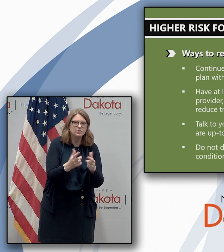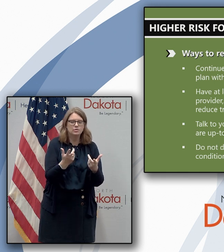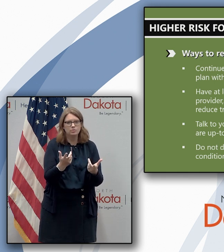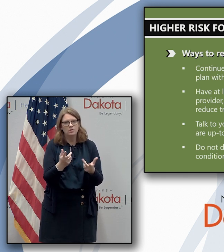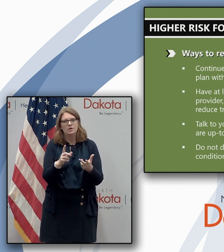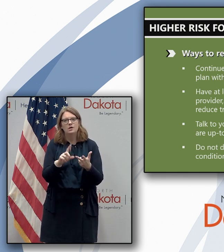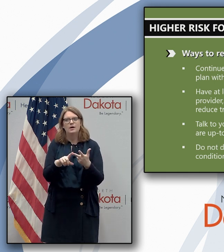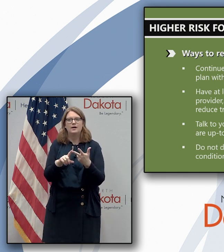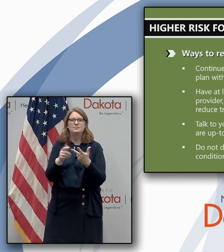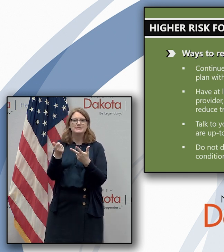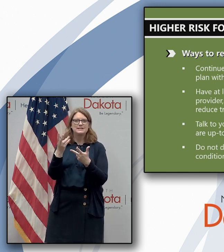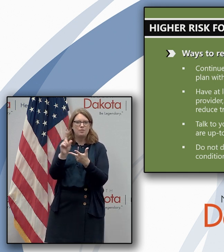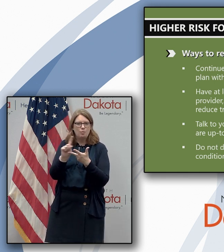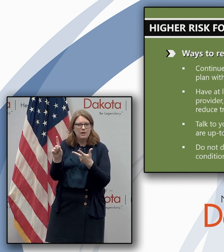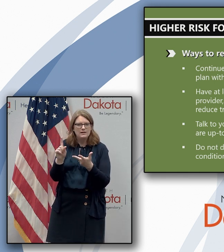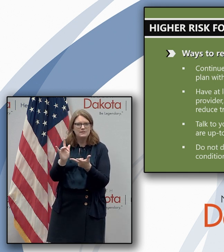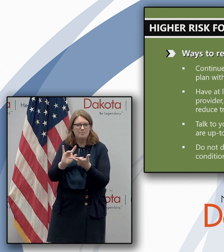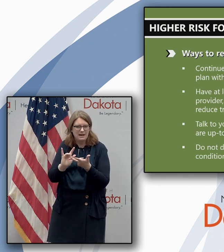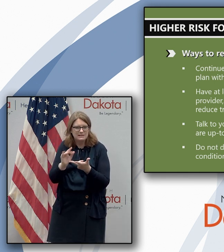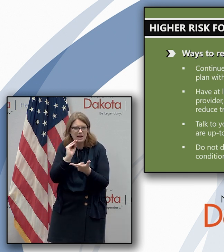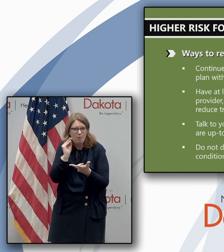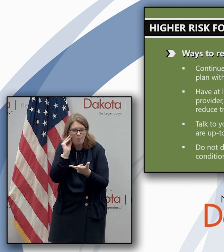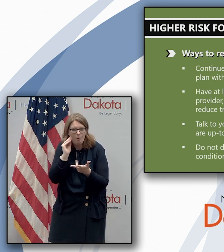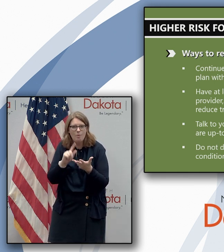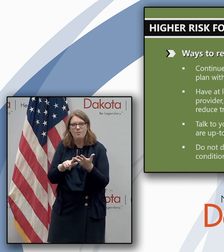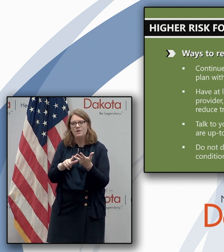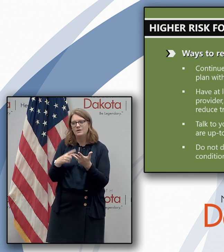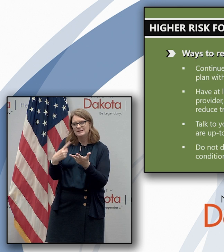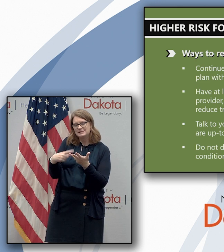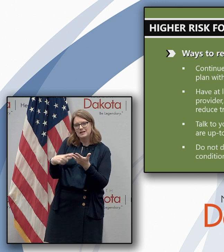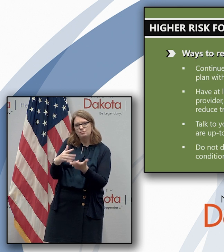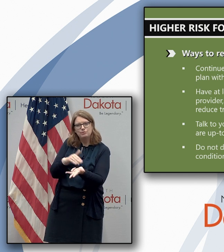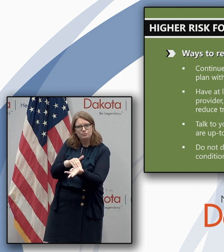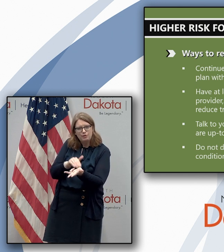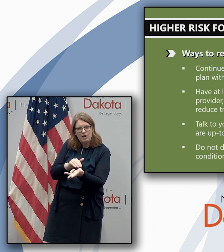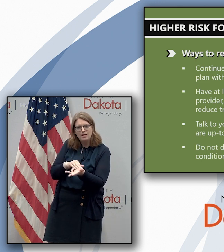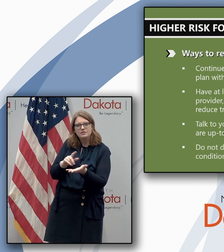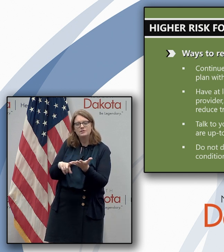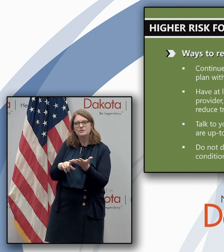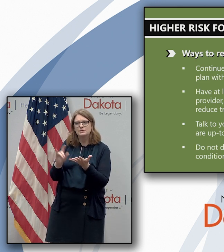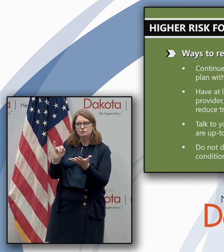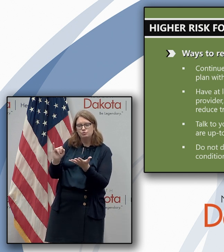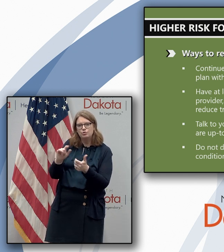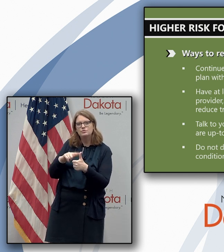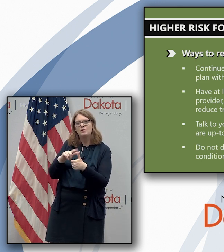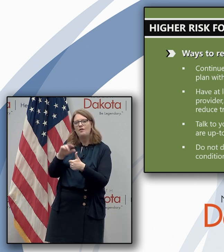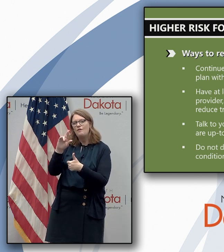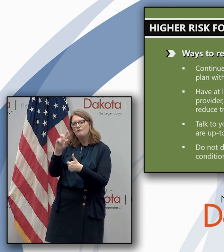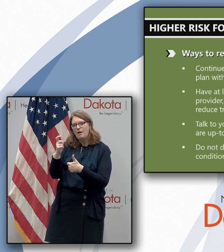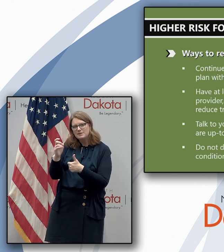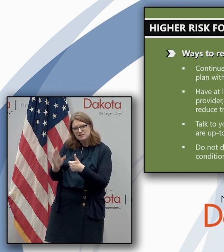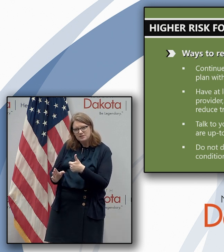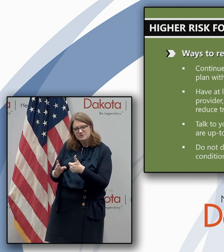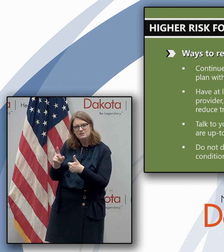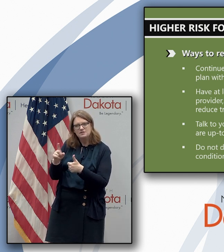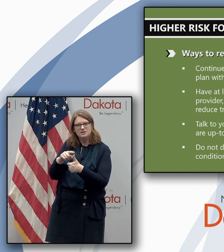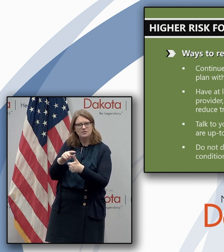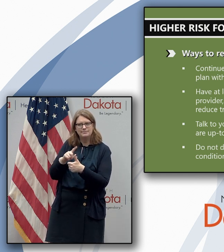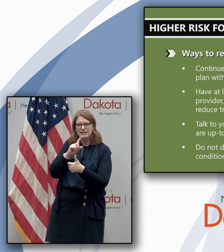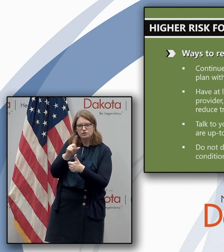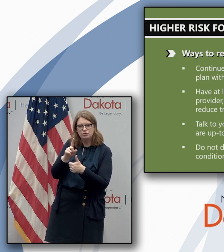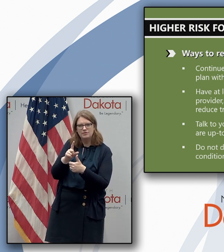Make sure you've got several weeks supply of prescriptions. Talk to your healthcare providers, your insurers, your pharmacists to make sure that you have